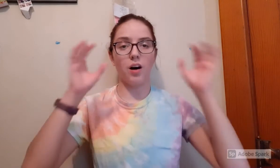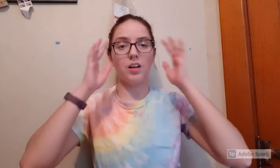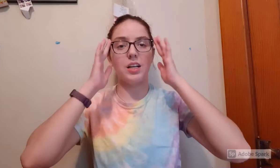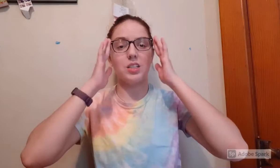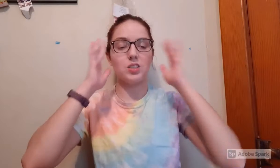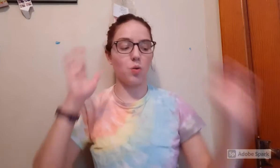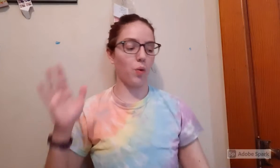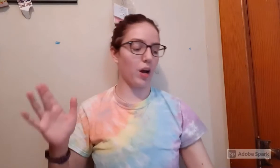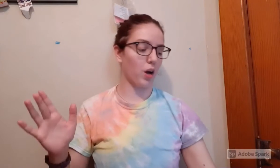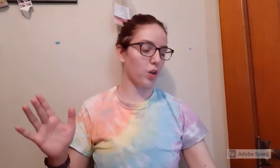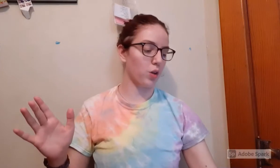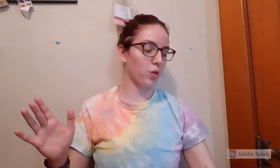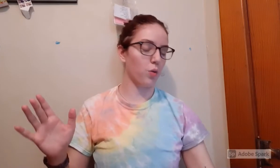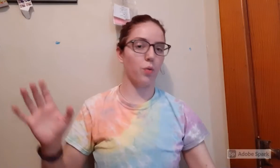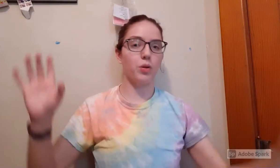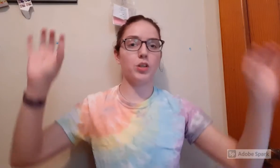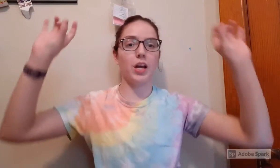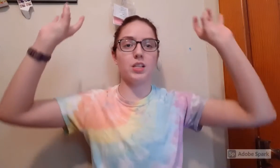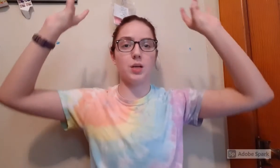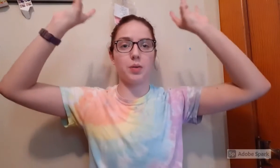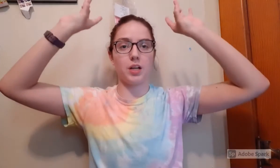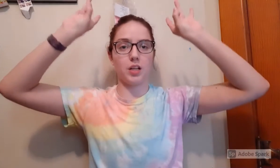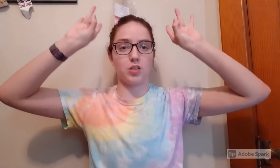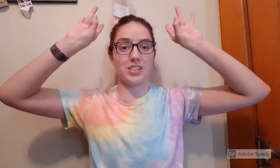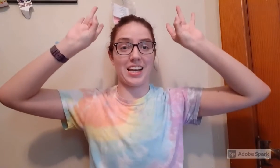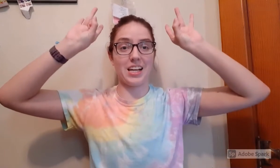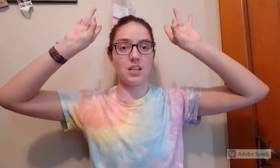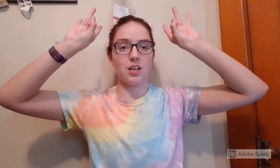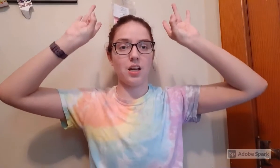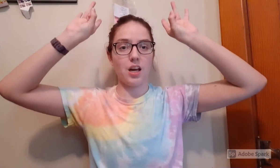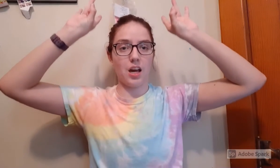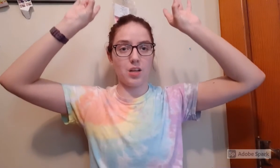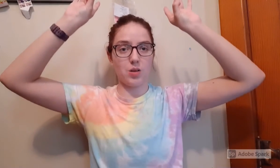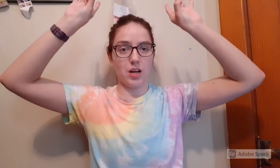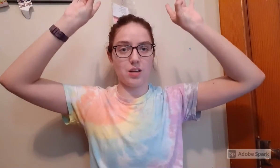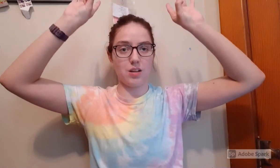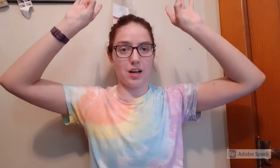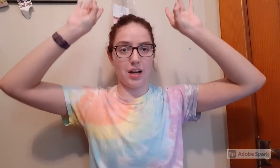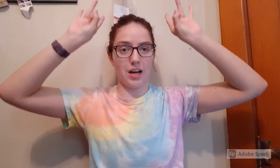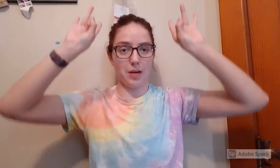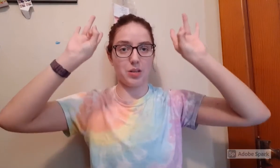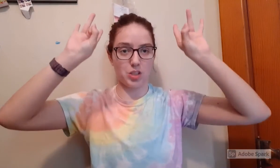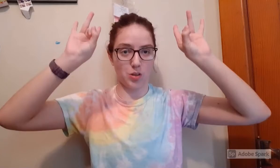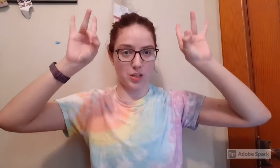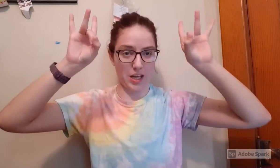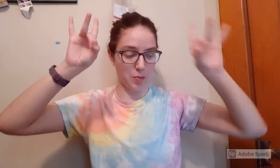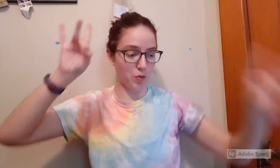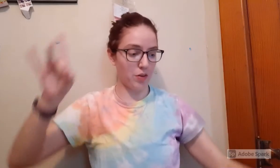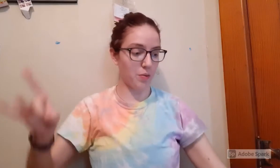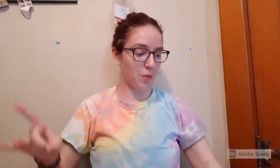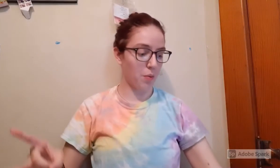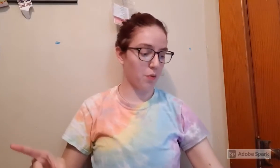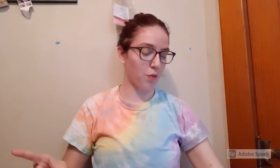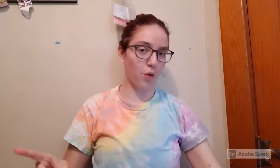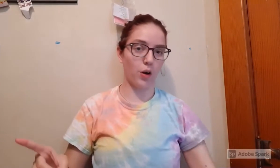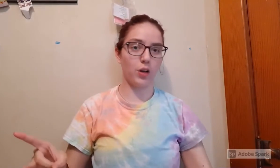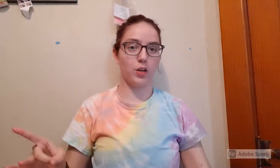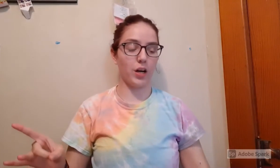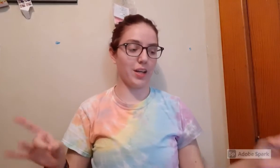Volleyball is where you put your hands up kind of like you're setting, and you kind of, I'm going to show you the hand movement before I do